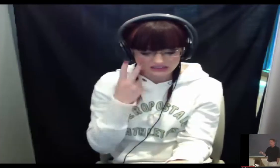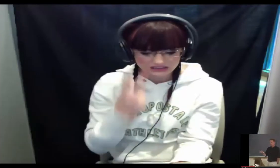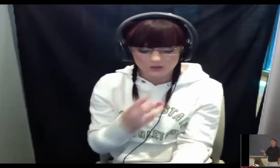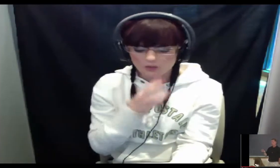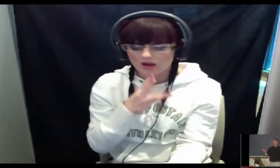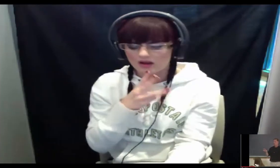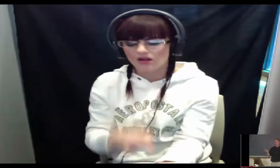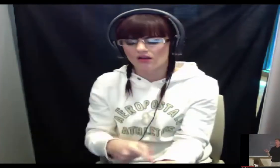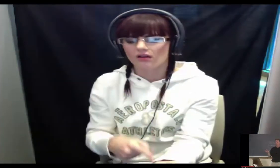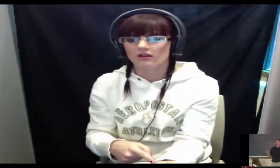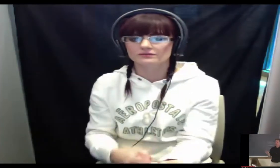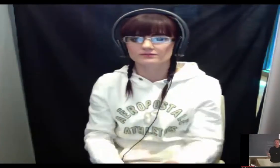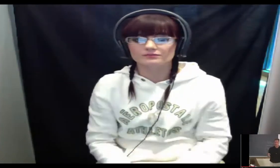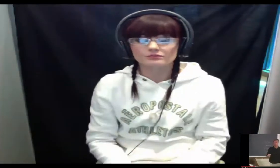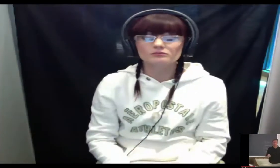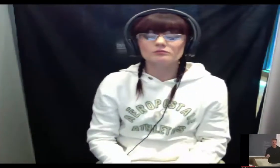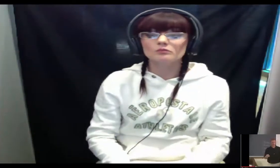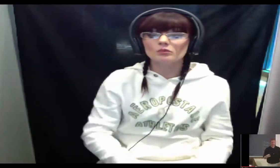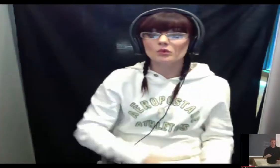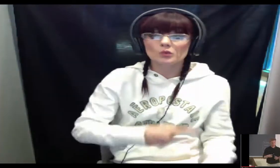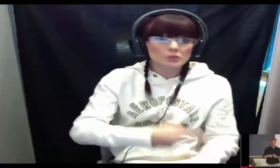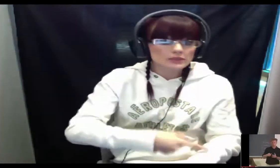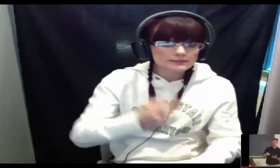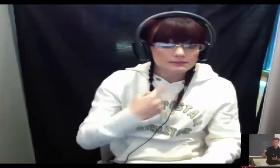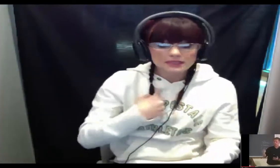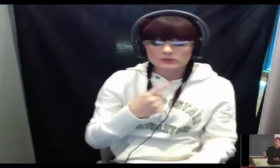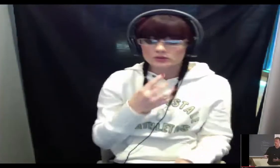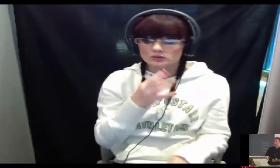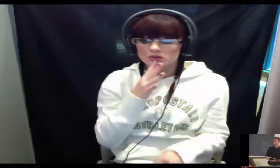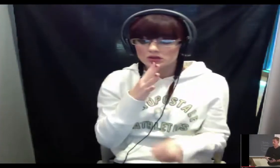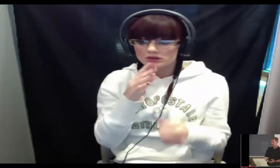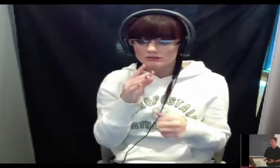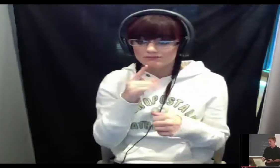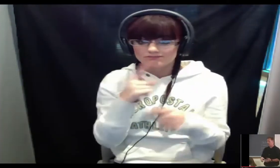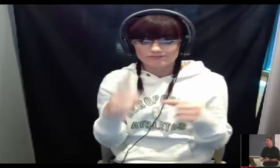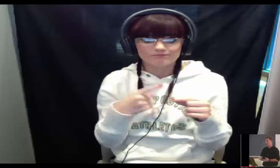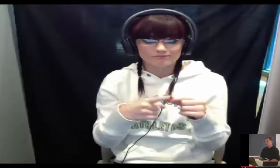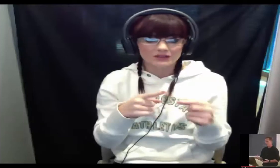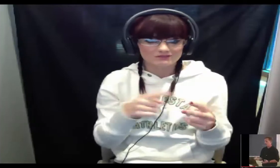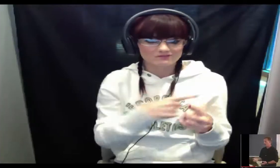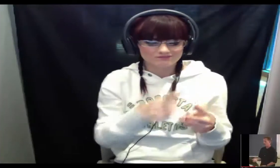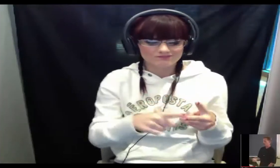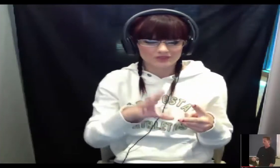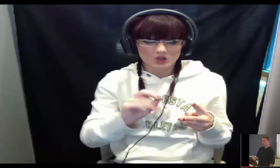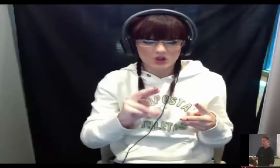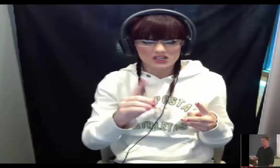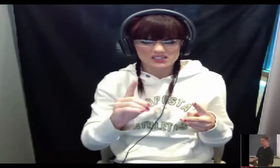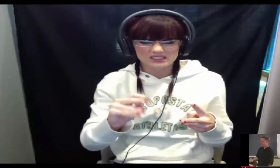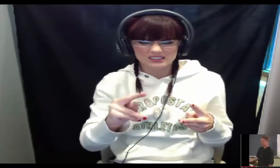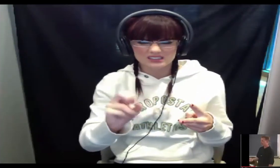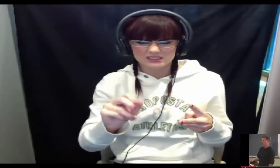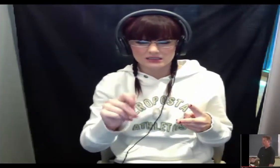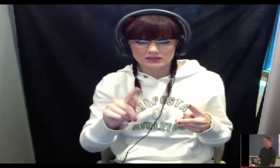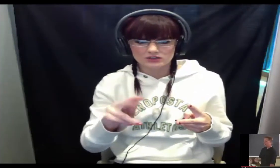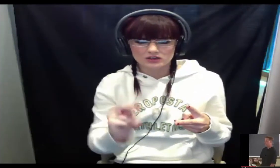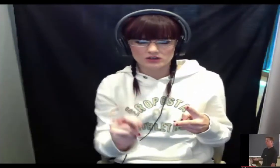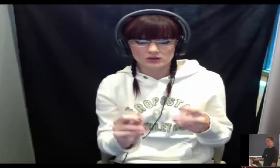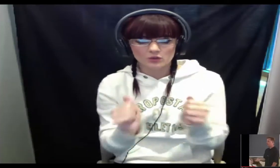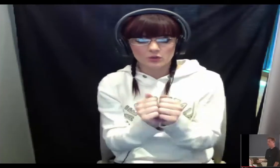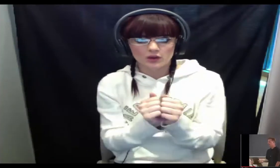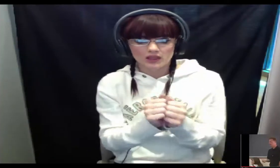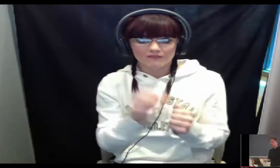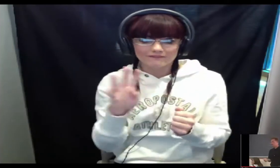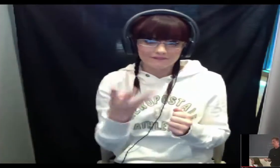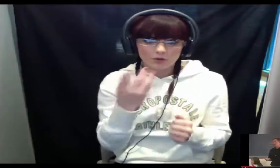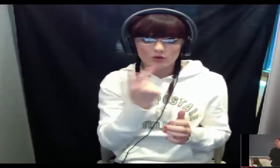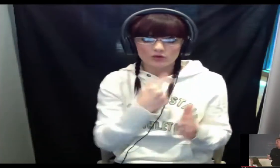condensation with these 4th grade kids, and I told them, here's a glass, it's got water on the outside. I want you to tell me how this got here. We need to come up with